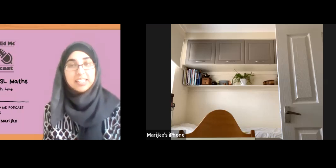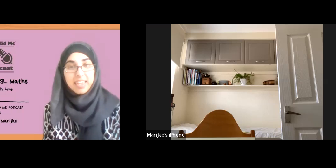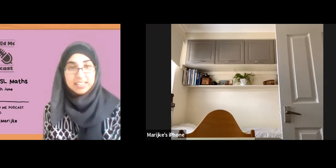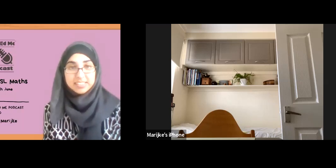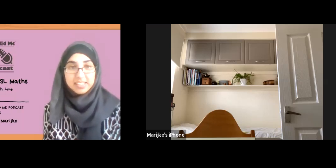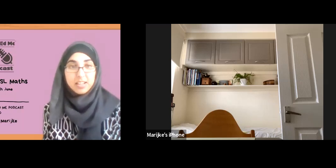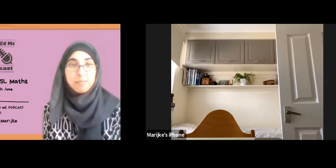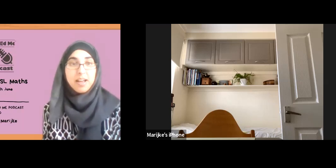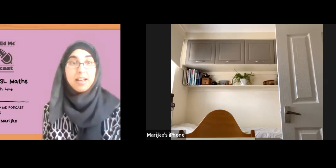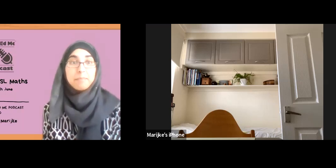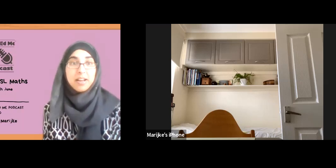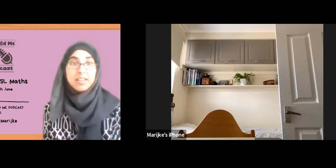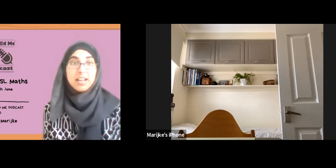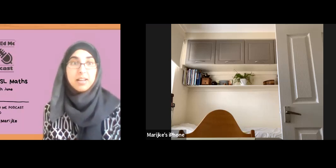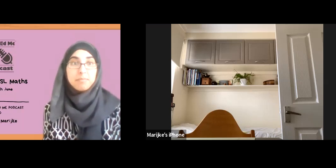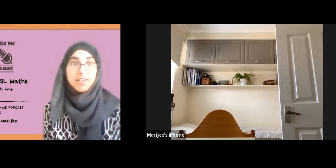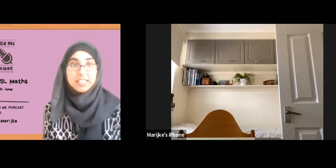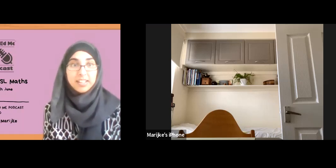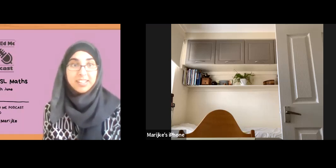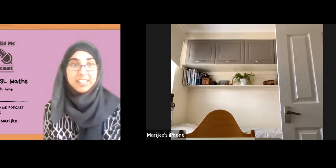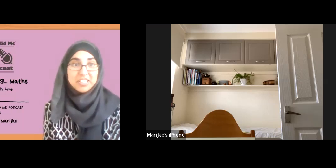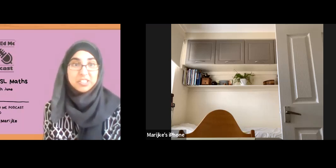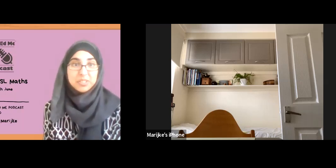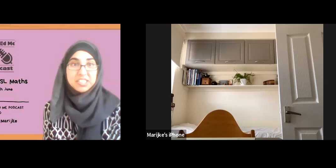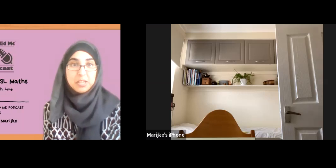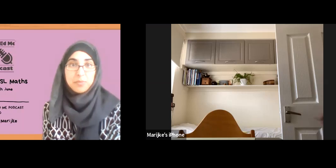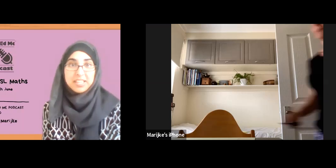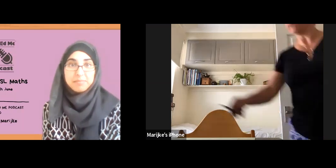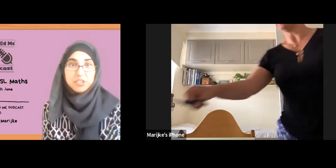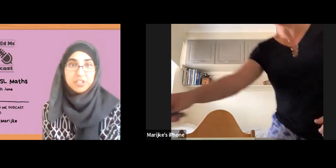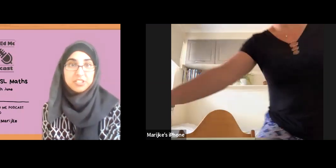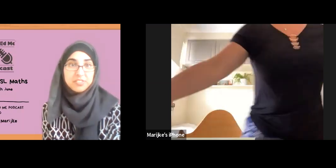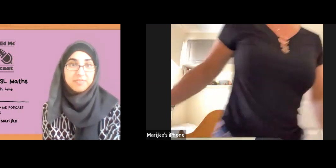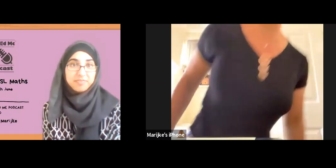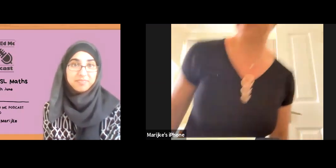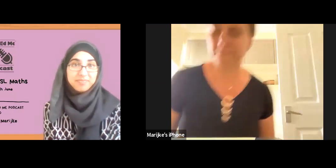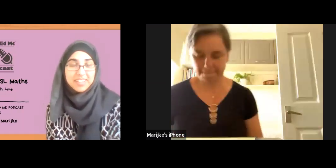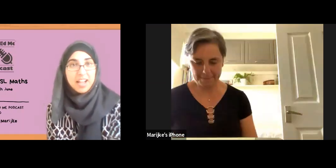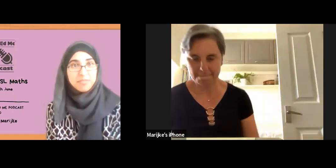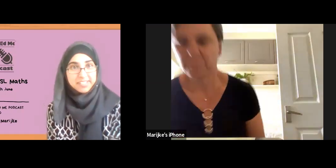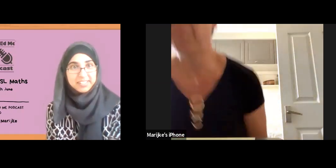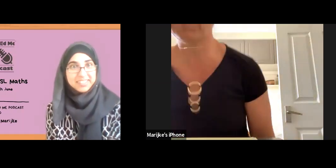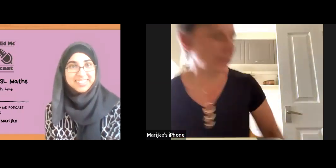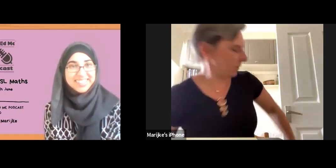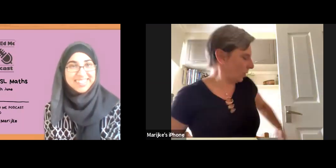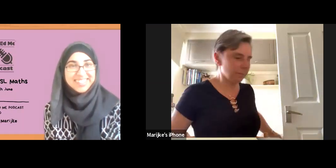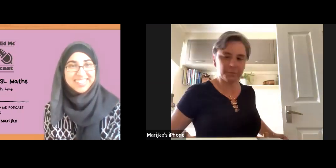get by Marijke. So we'll see what we can produce. Are you ready for this? I'm ready. Here we go.